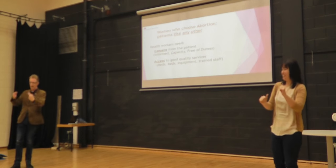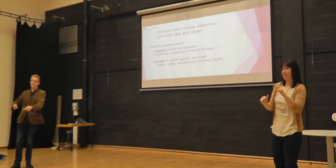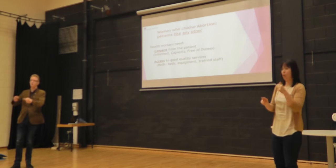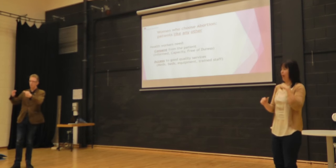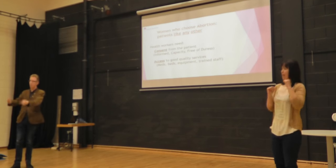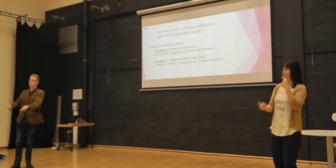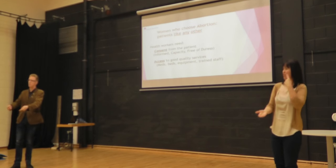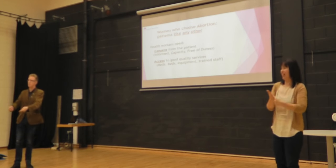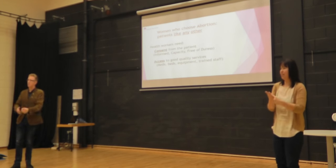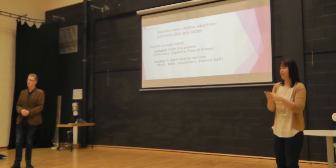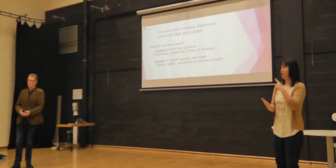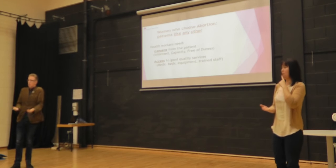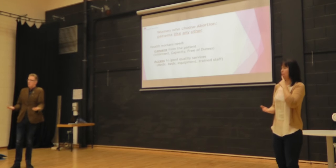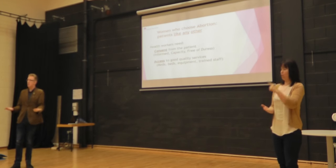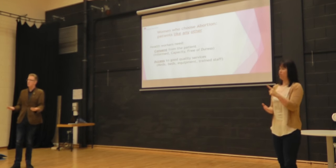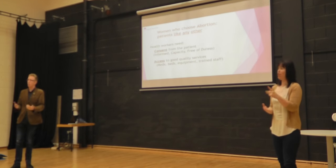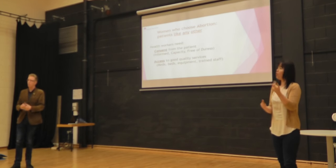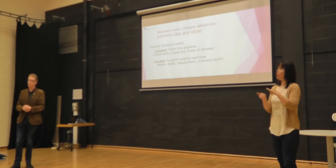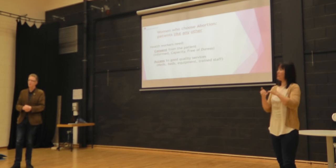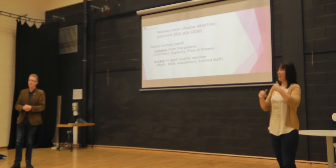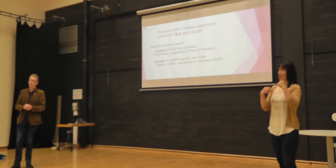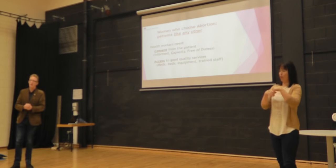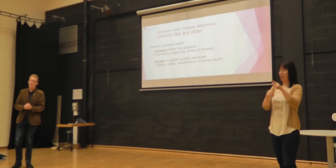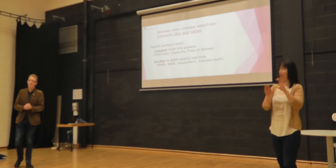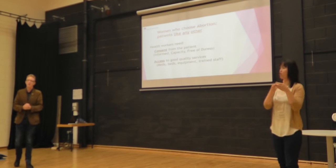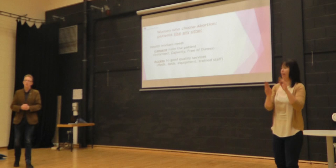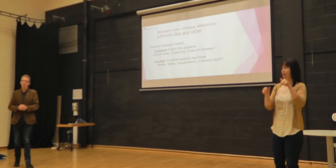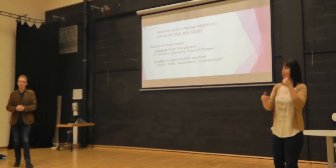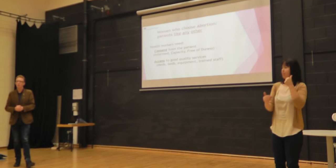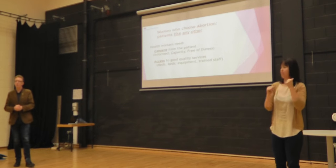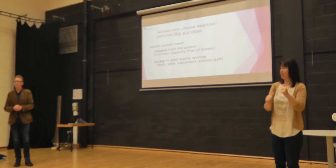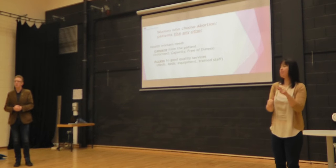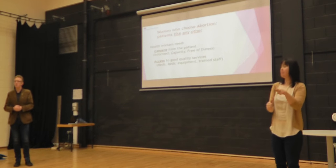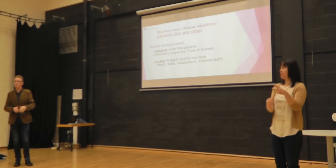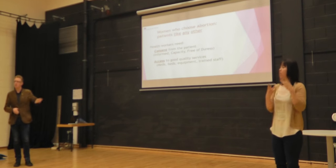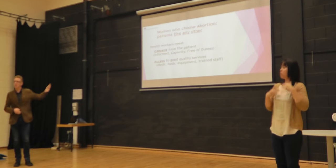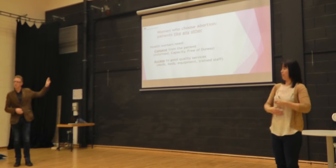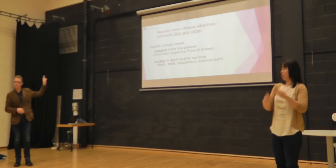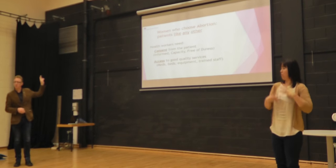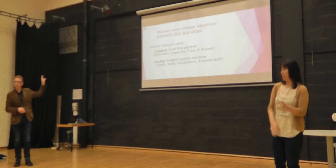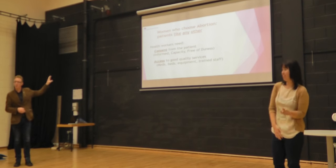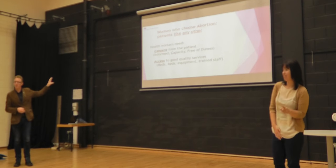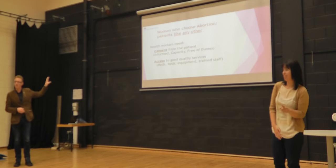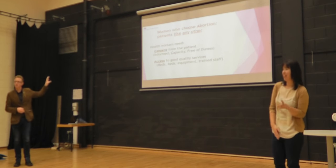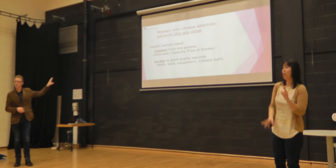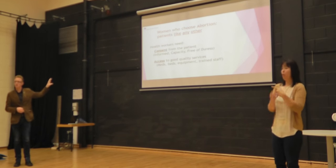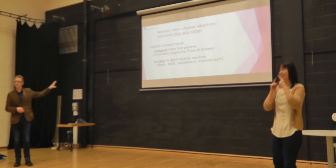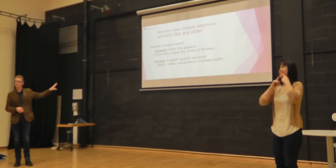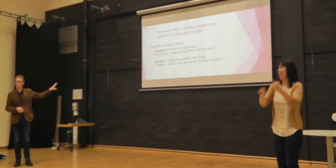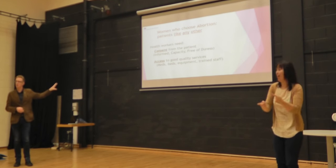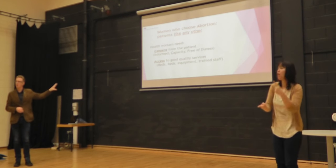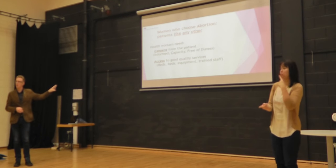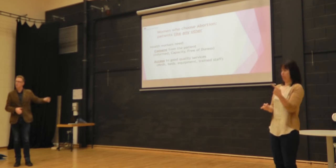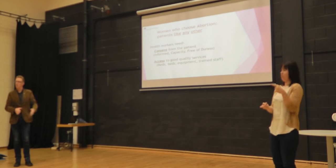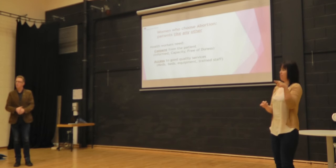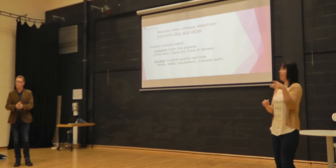those actual words, but it is one of the only real considerations as to why this is an